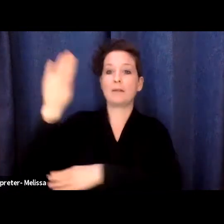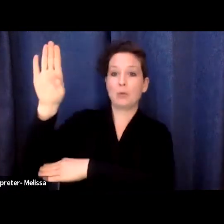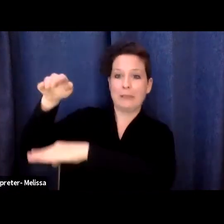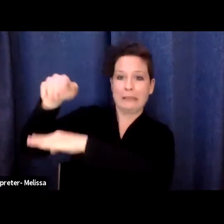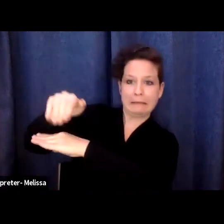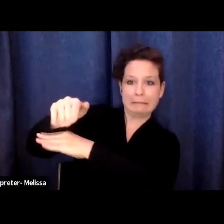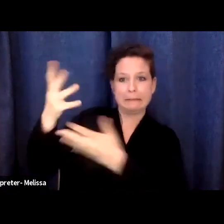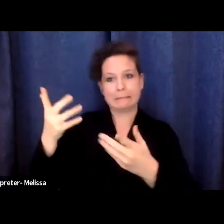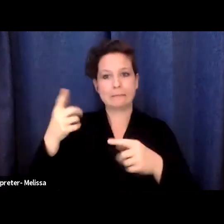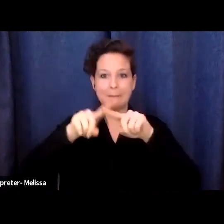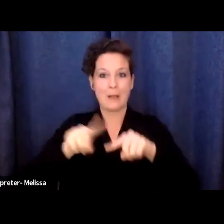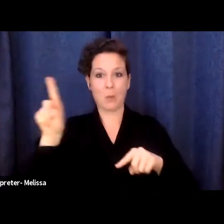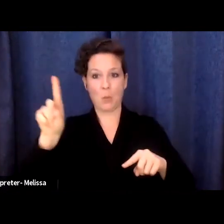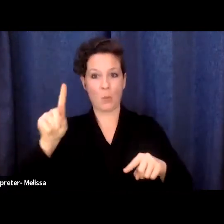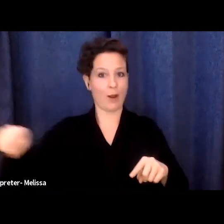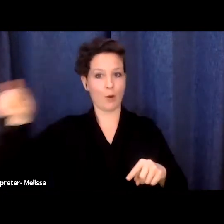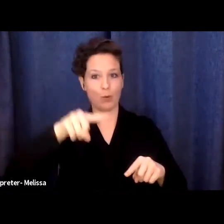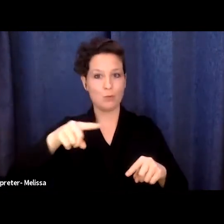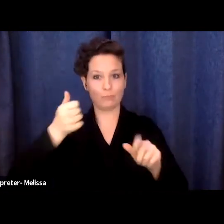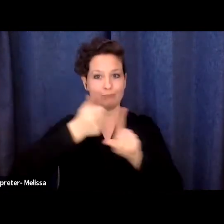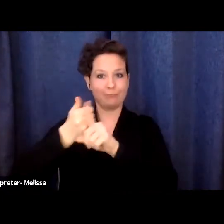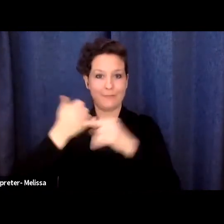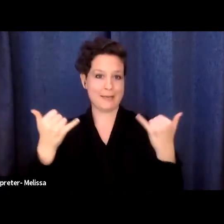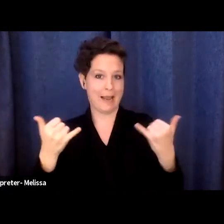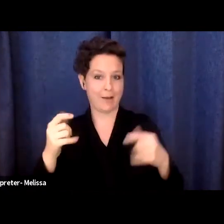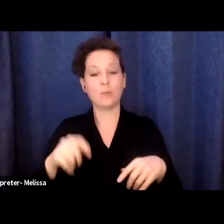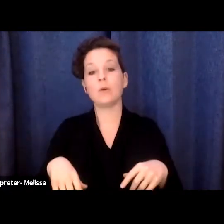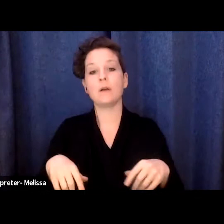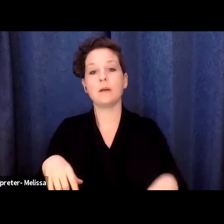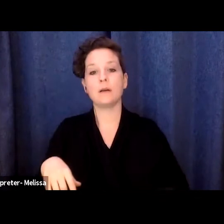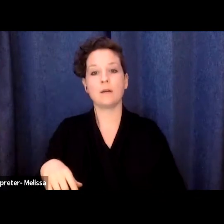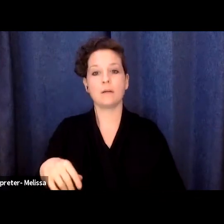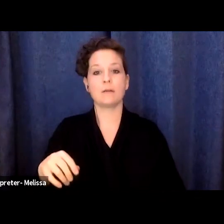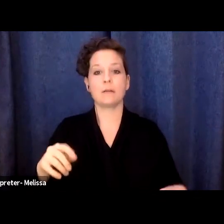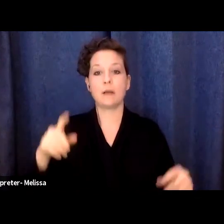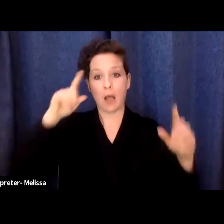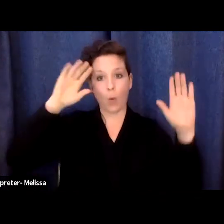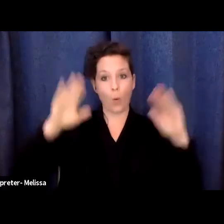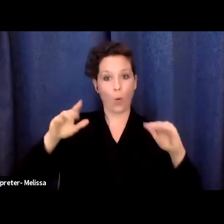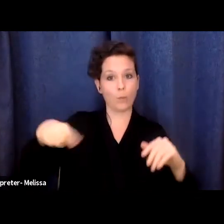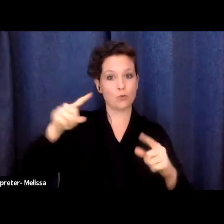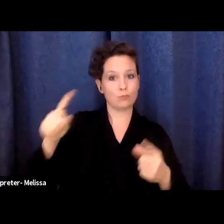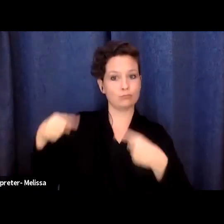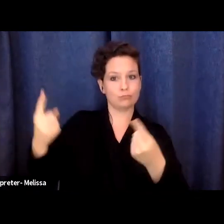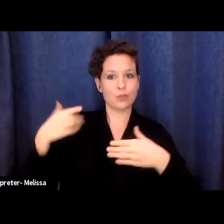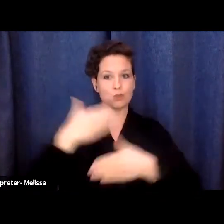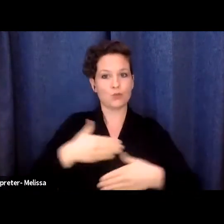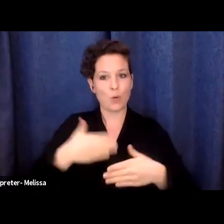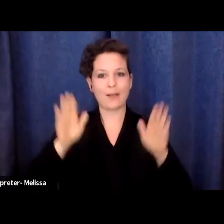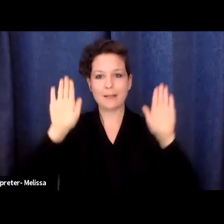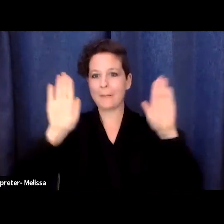where you're joining from. I hope that you have all been enjoying the amazing lineup of